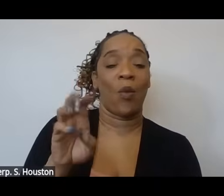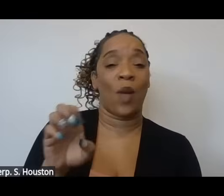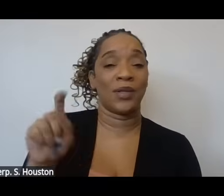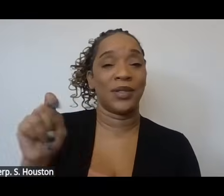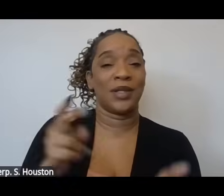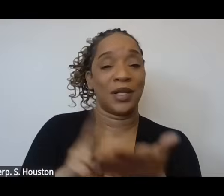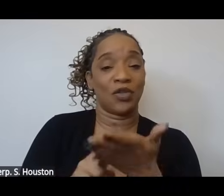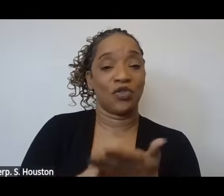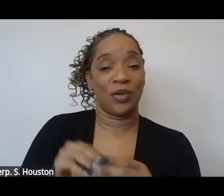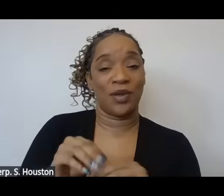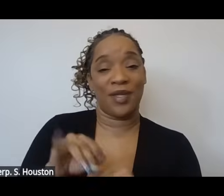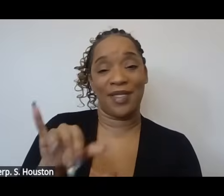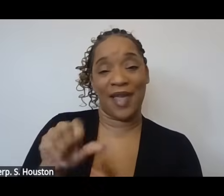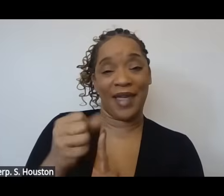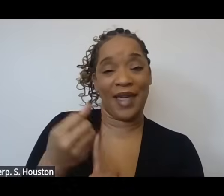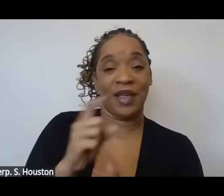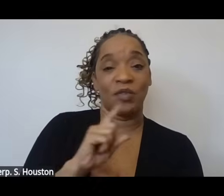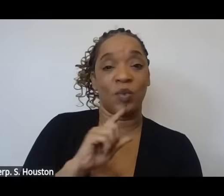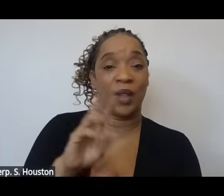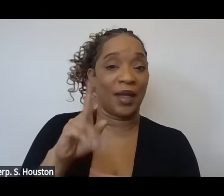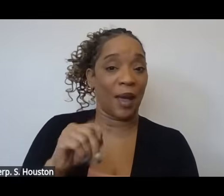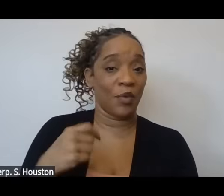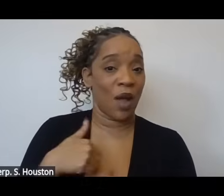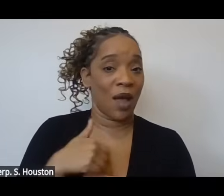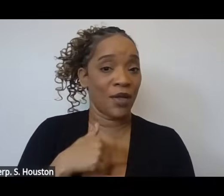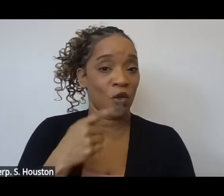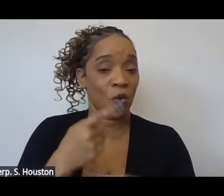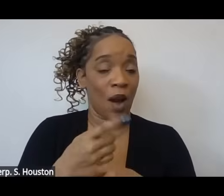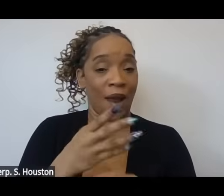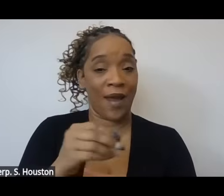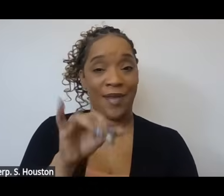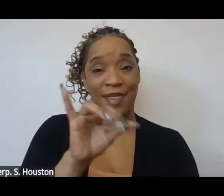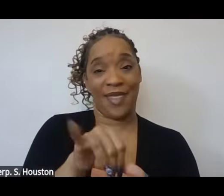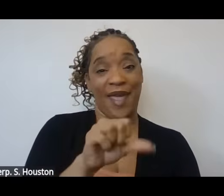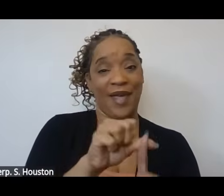us, right? In that case is,